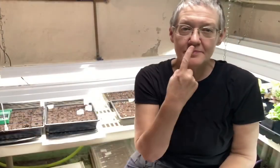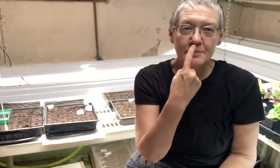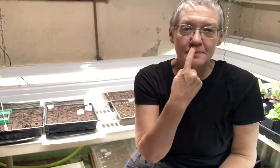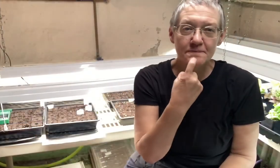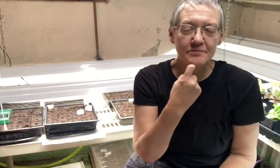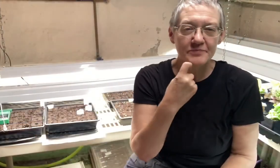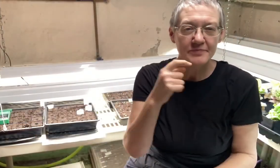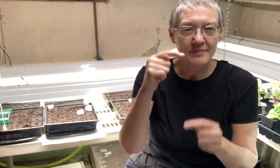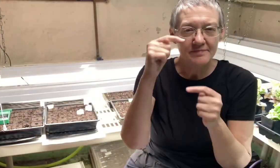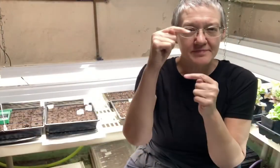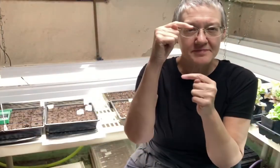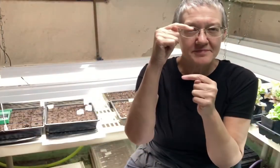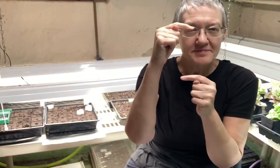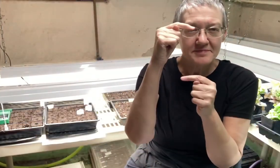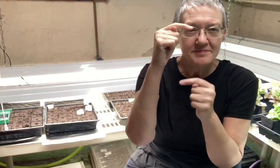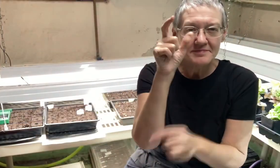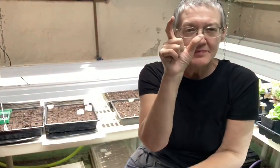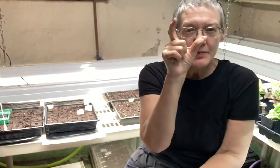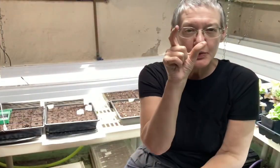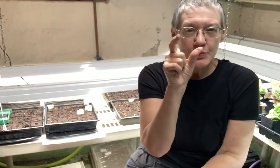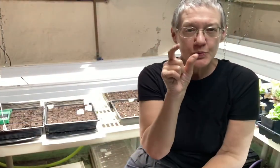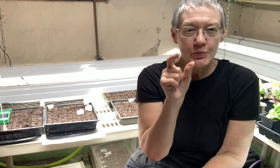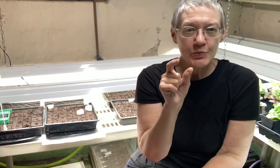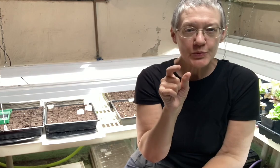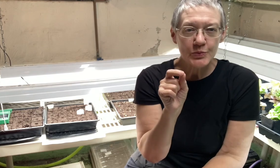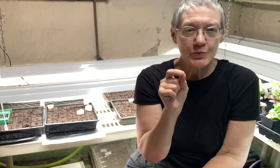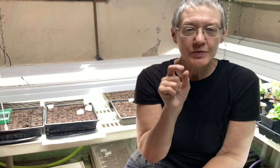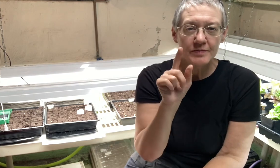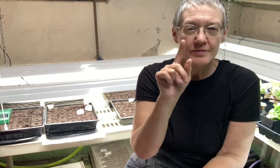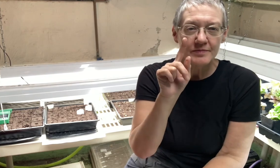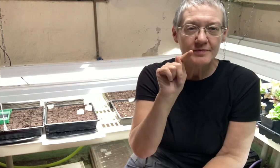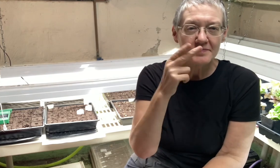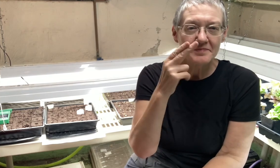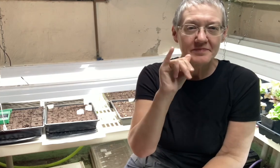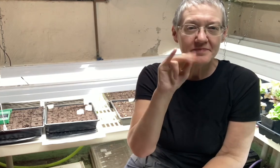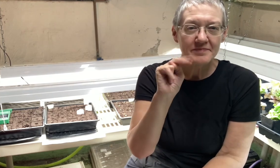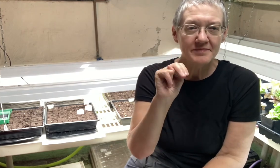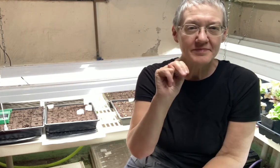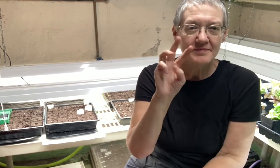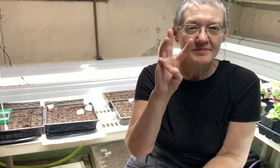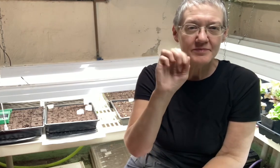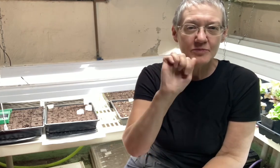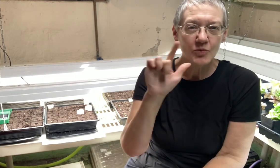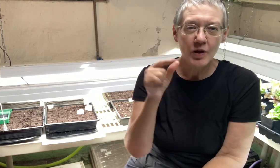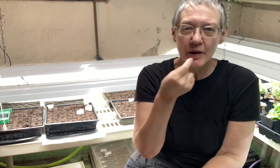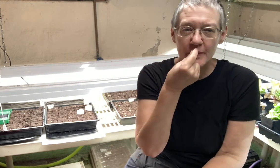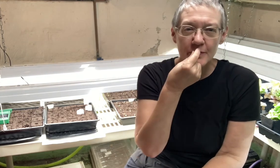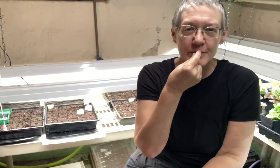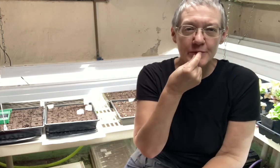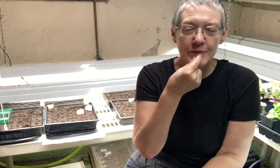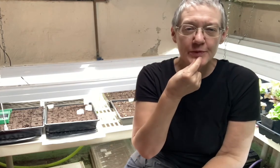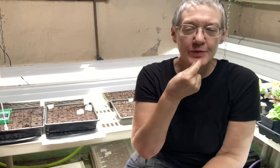And we're going to be planting a good size, about 7-inch